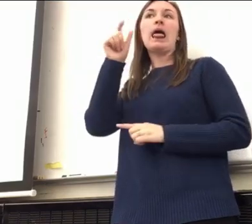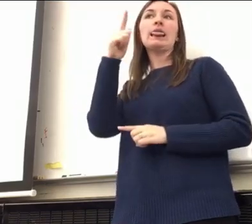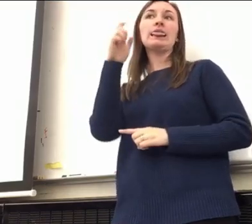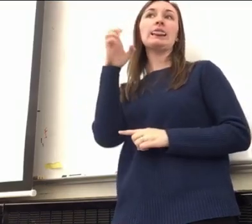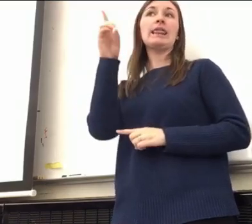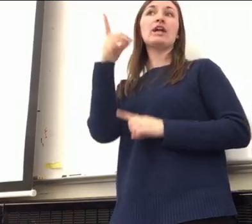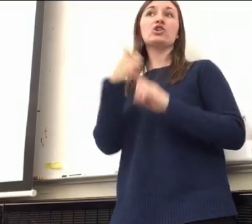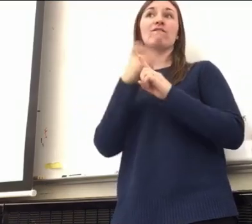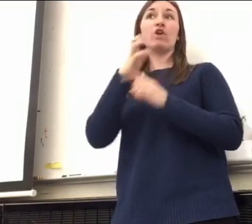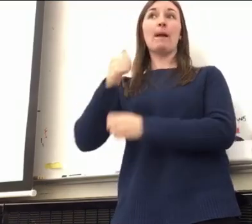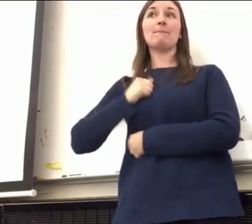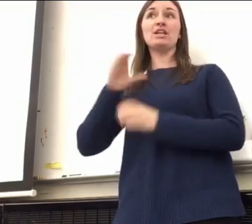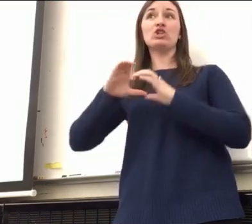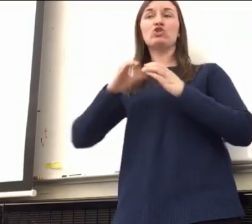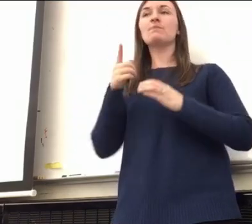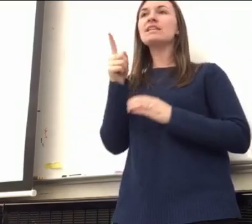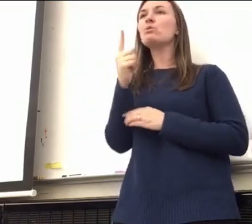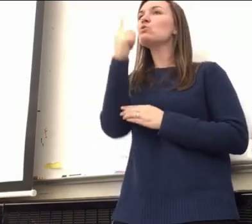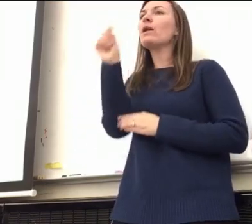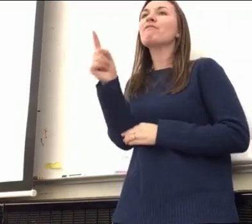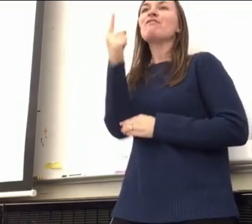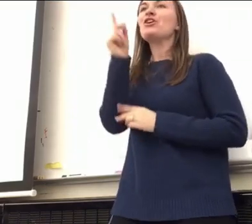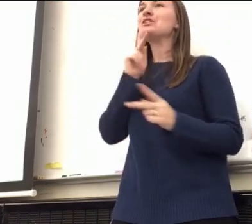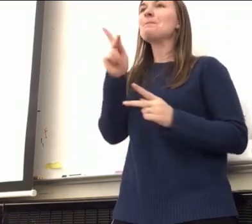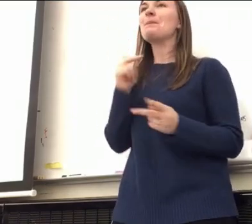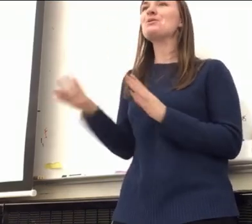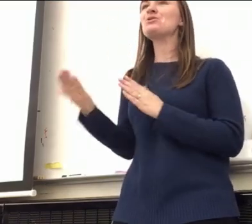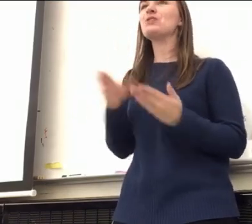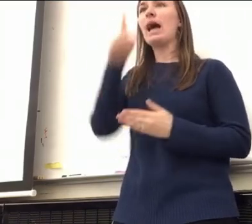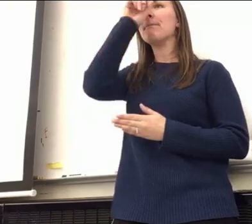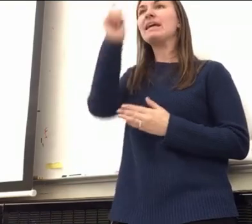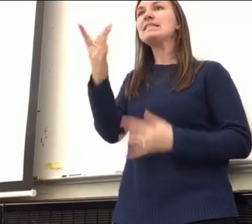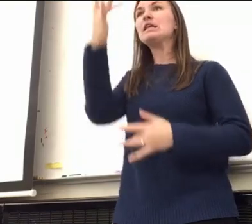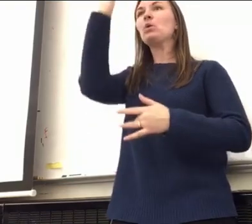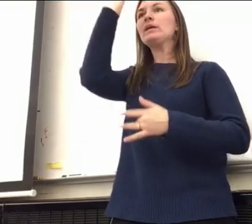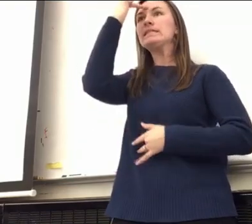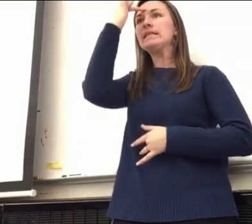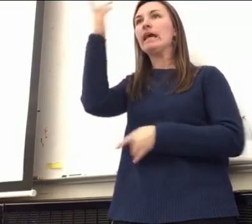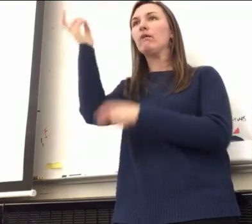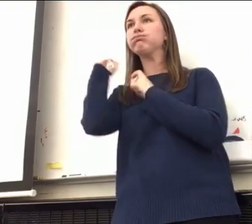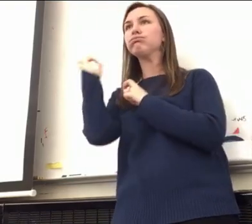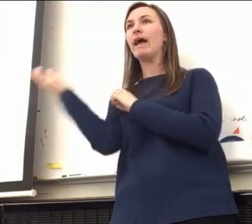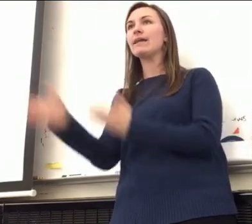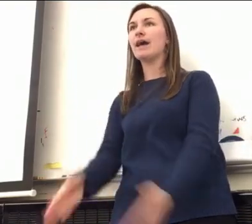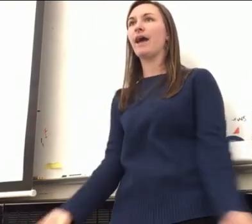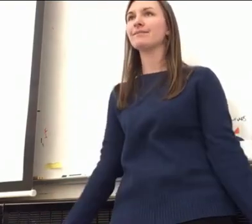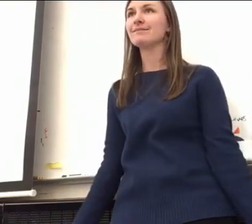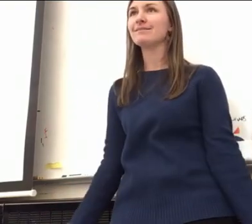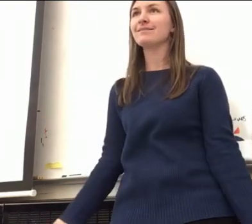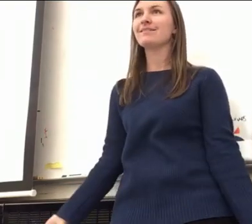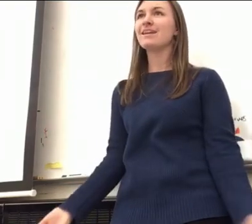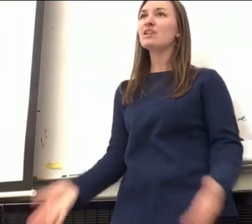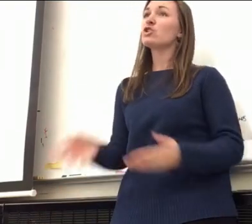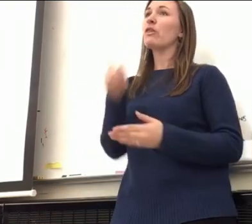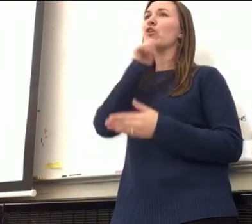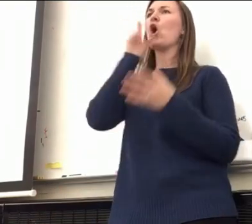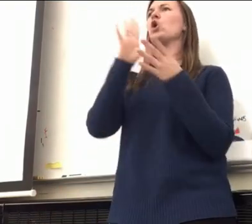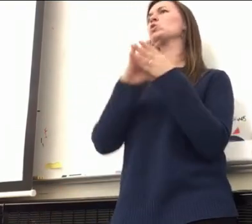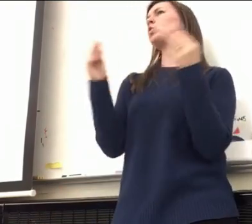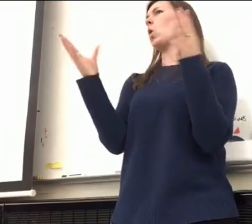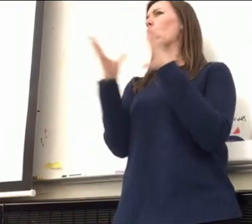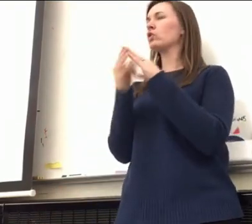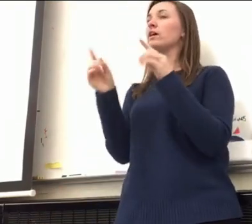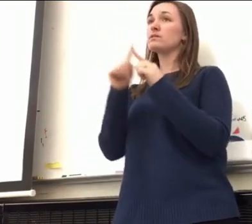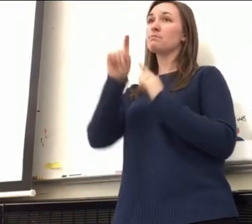troops that he was actually one of the very first people to die because he was sick in bed. Okay? So, regardless though, Jim